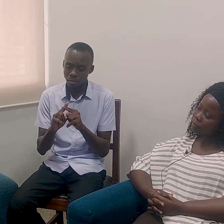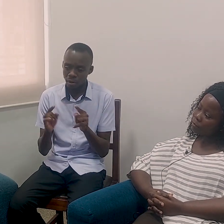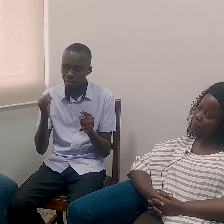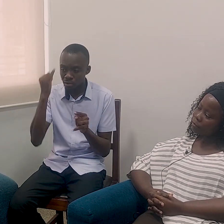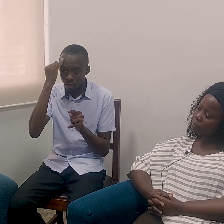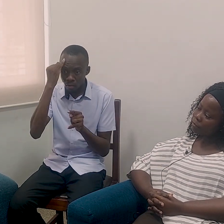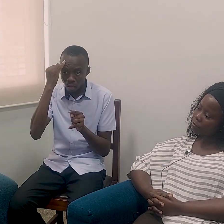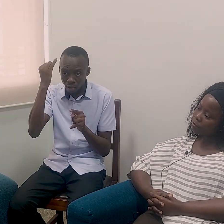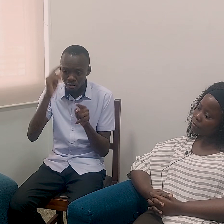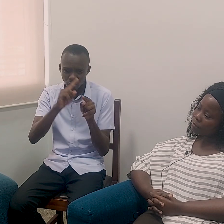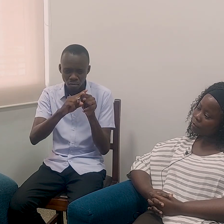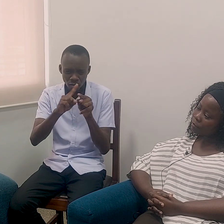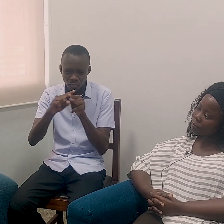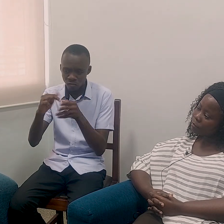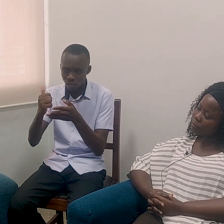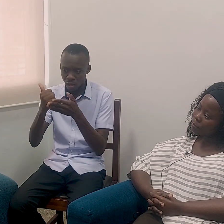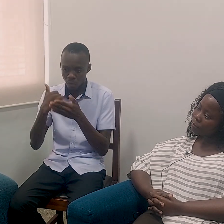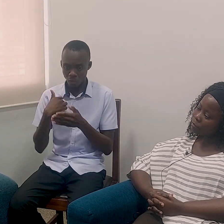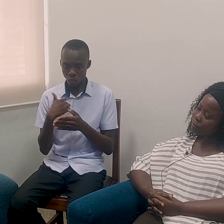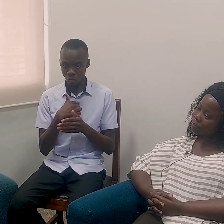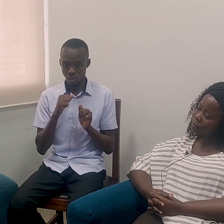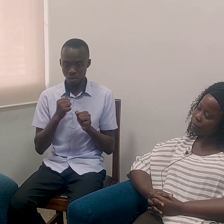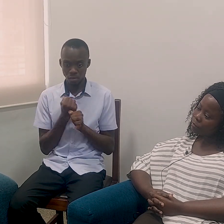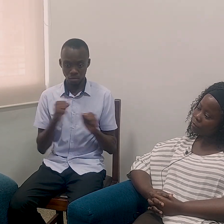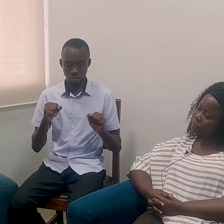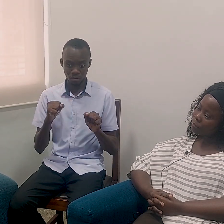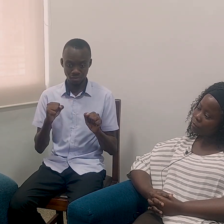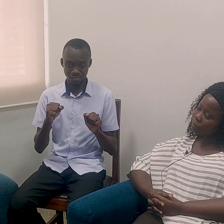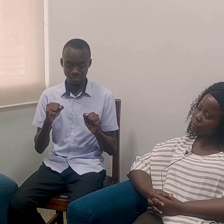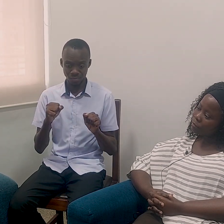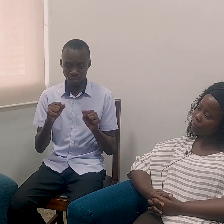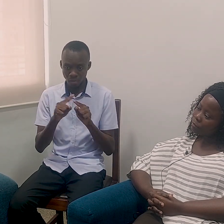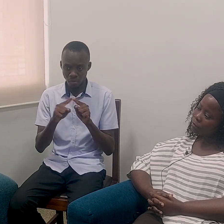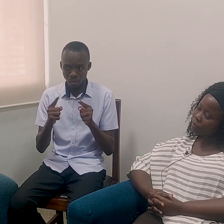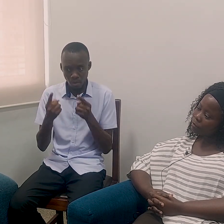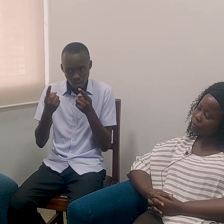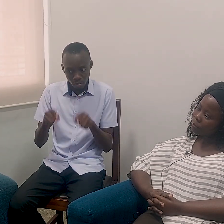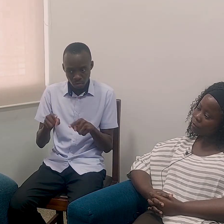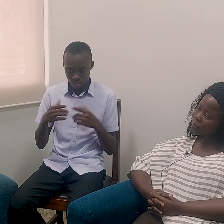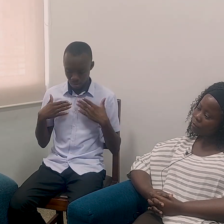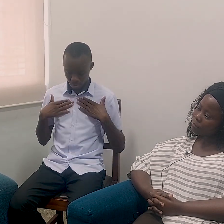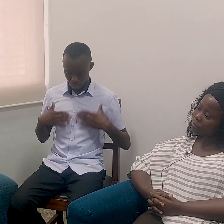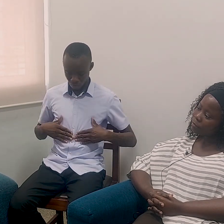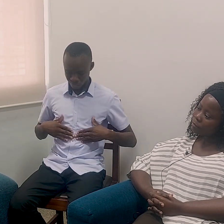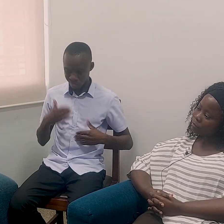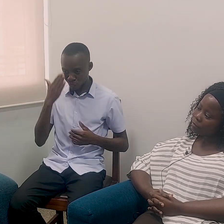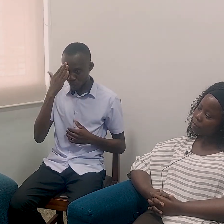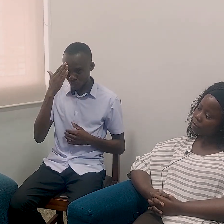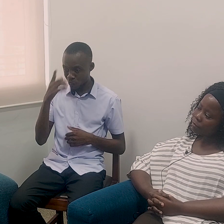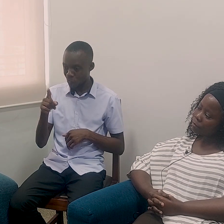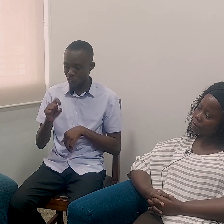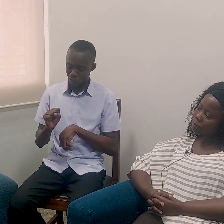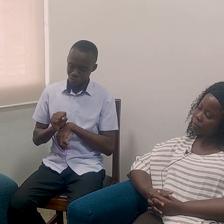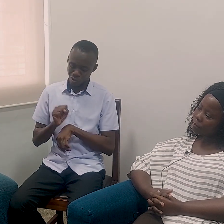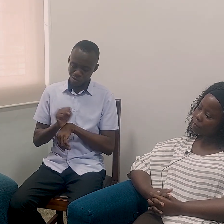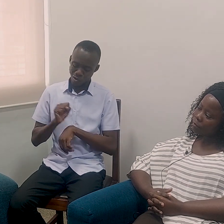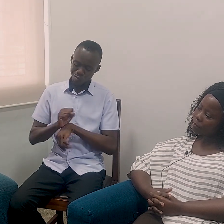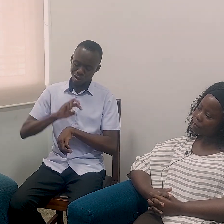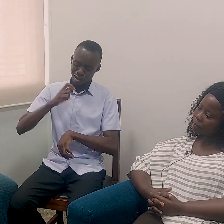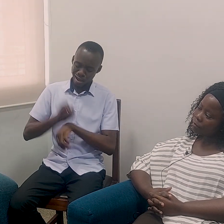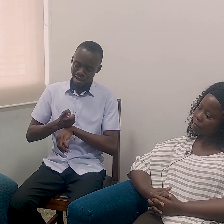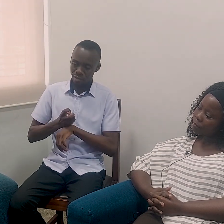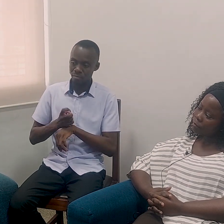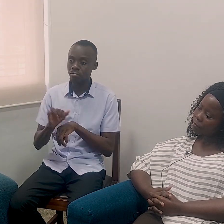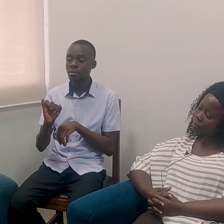built for survival. When the body notices that you are overworking yourself, like